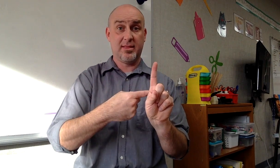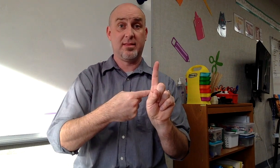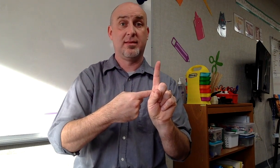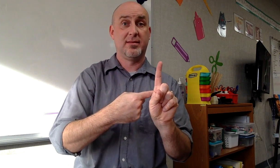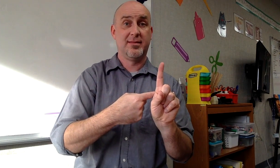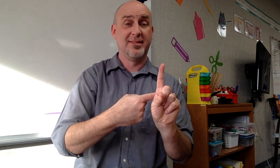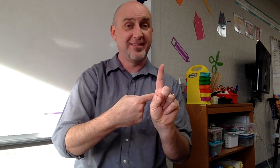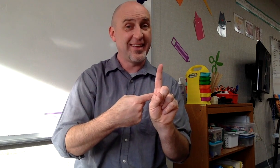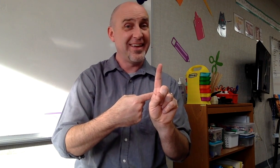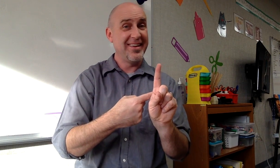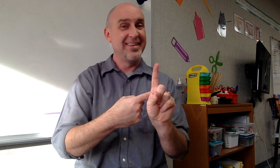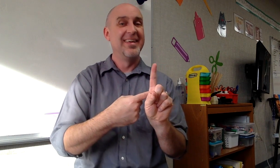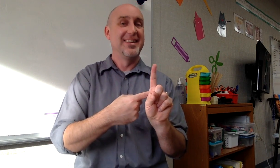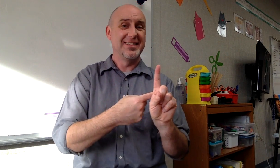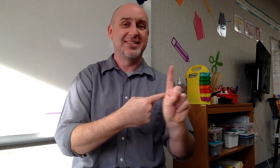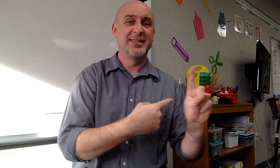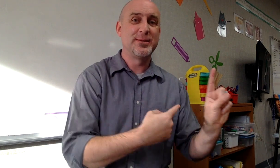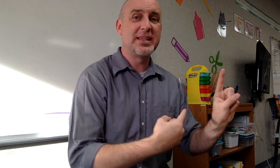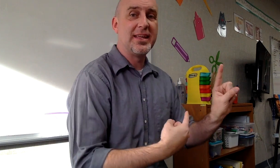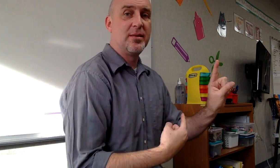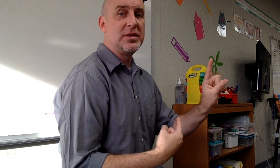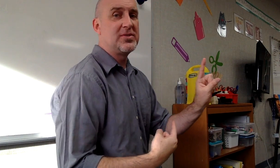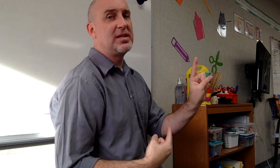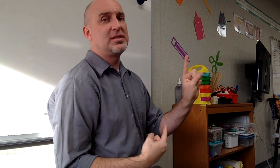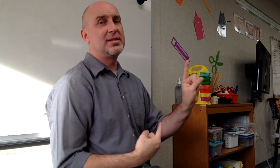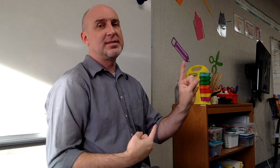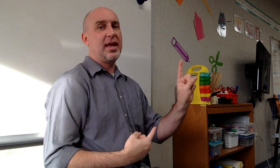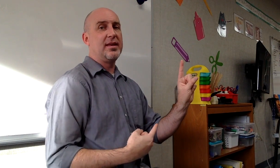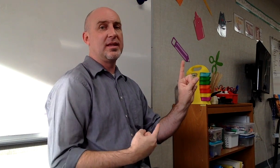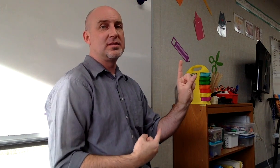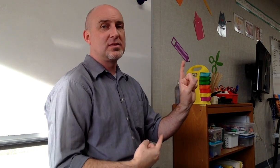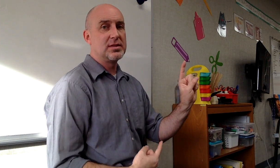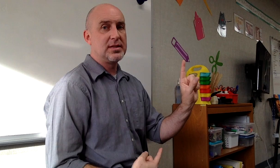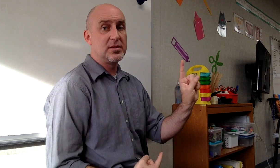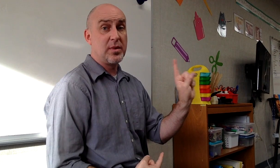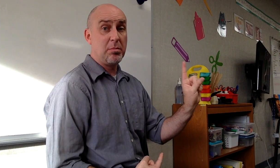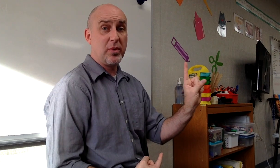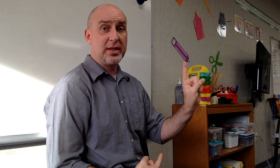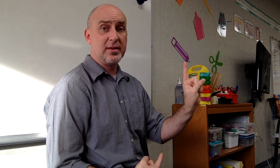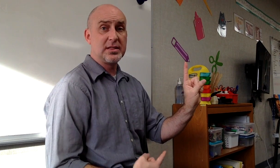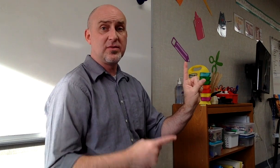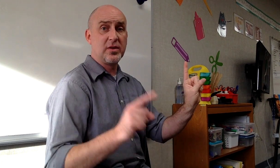Month. Okay? That's a little tricky. Let me change to the side again so you can see. Here's my pointy index finger.